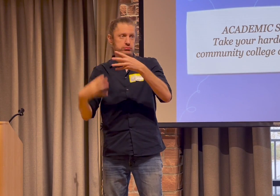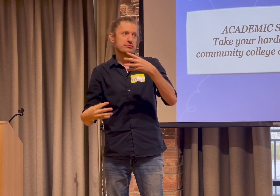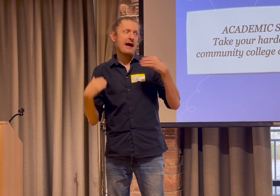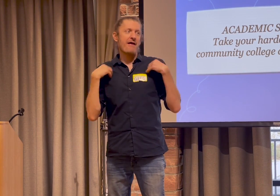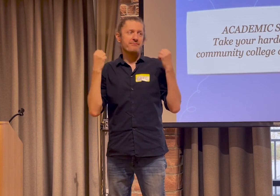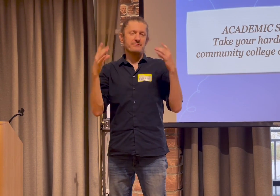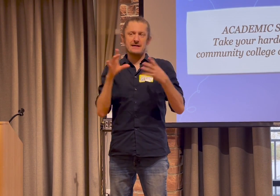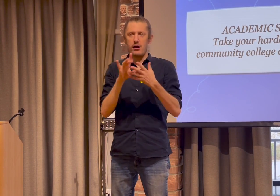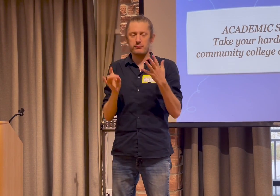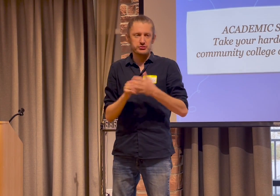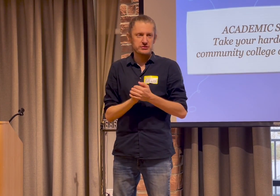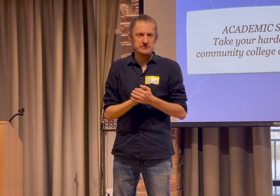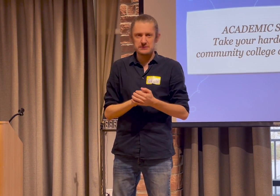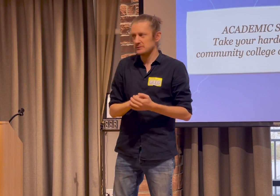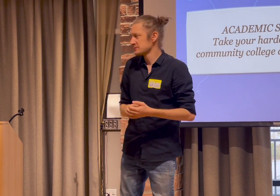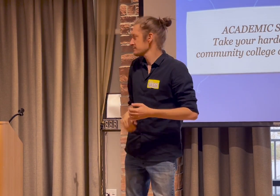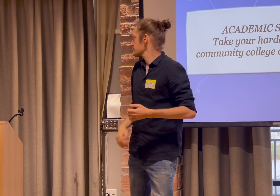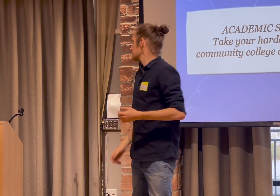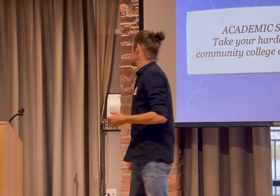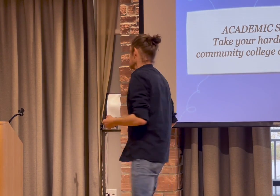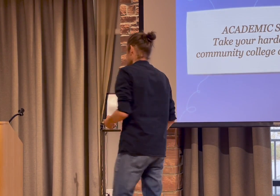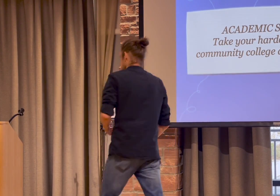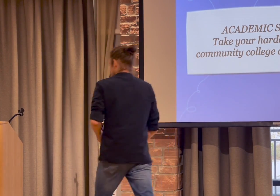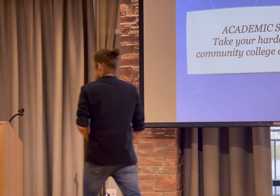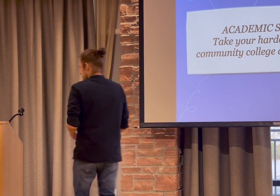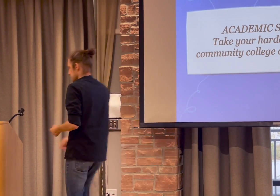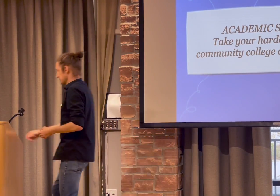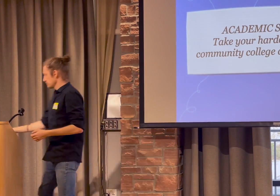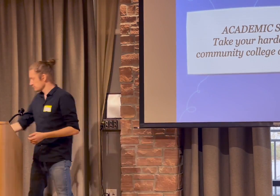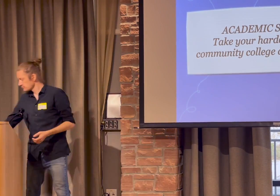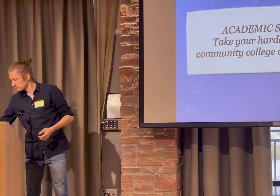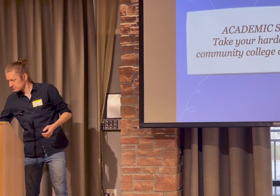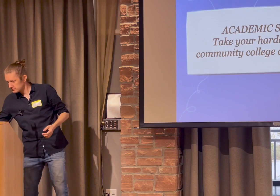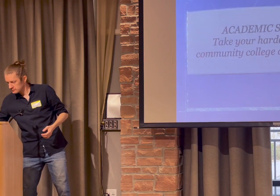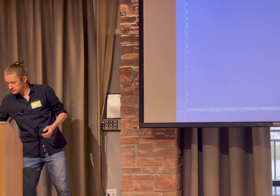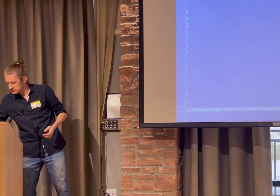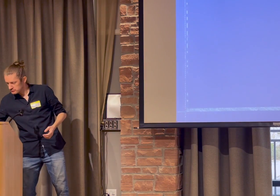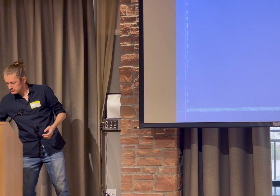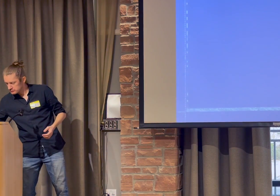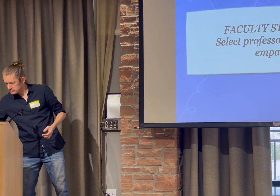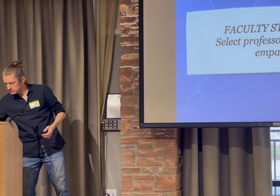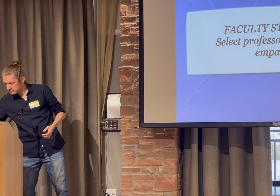biology, physics, A and P. You have many options.